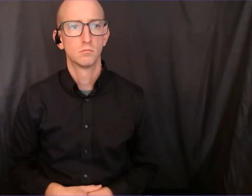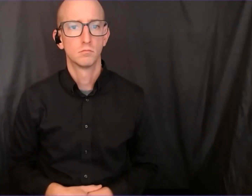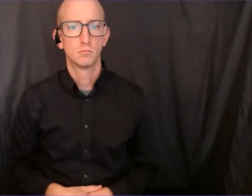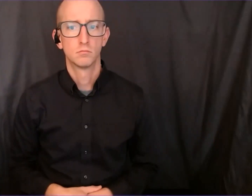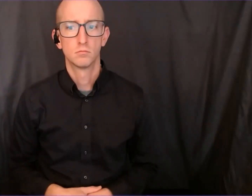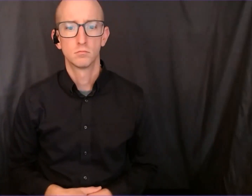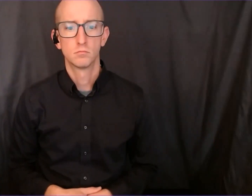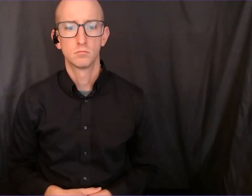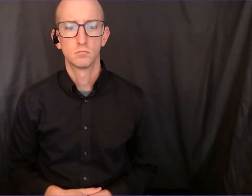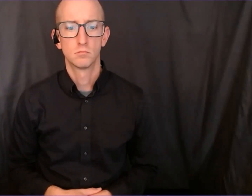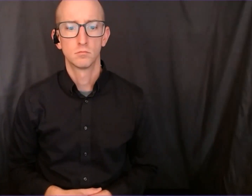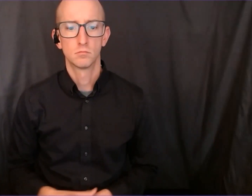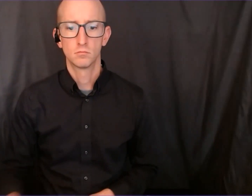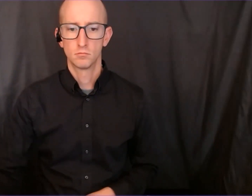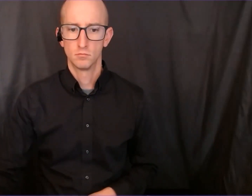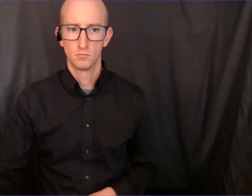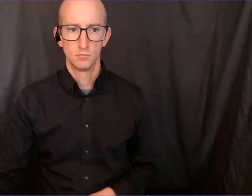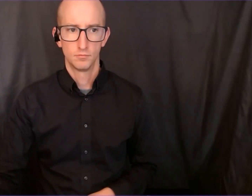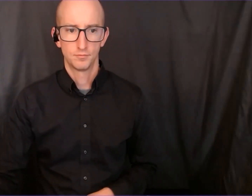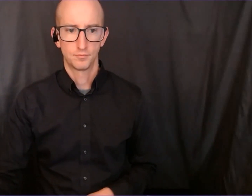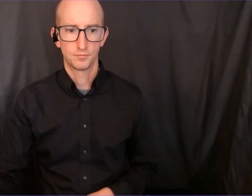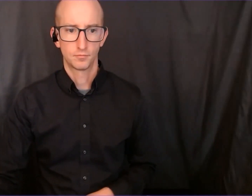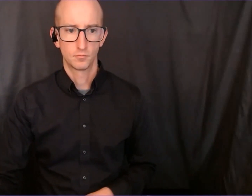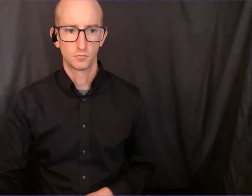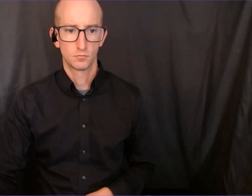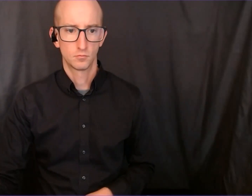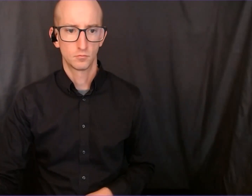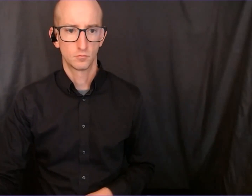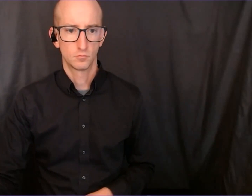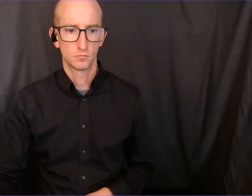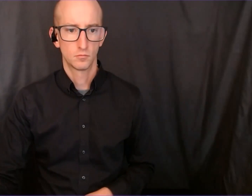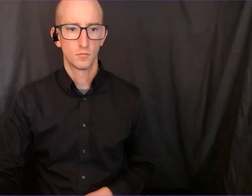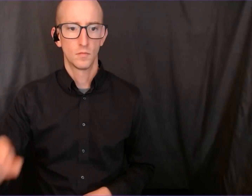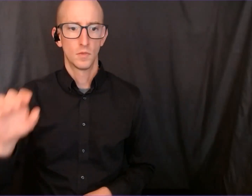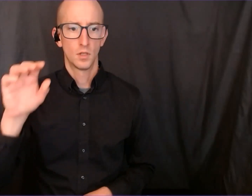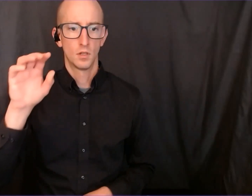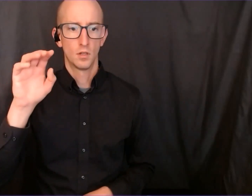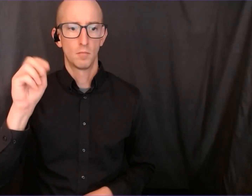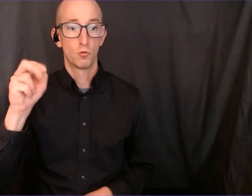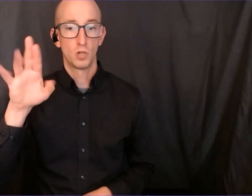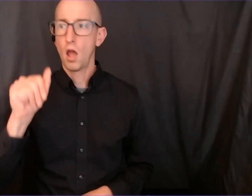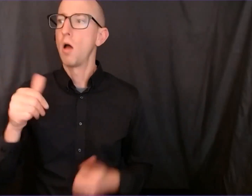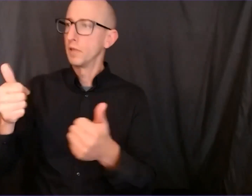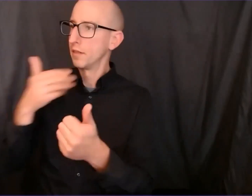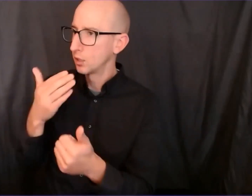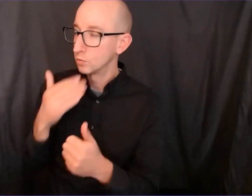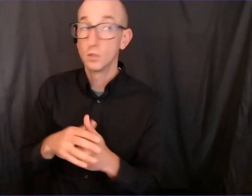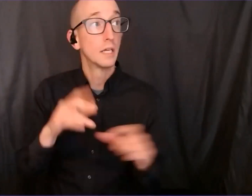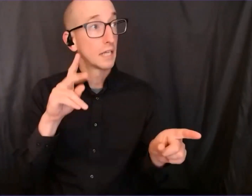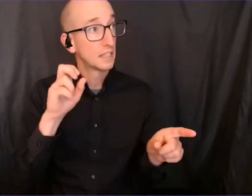Thank you. Council, is there anyone else that that is either raised hand or in the